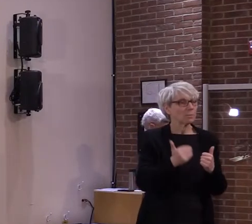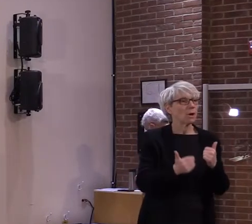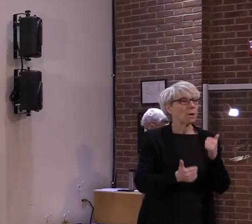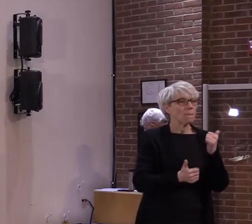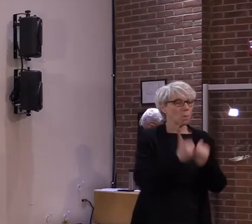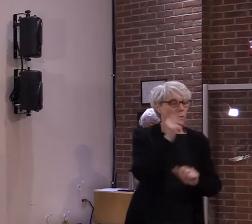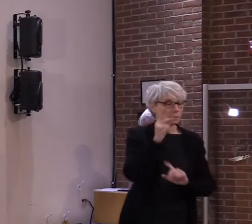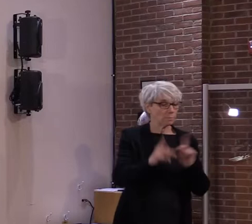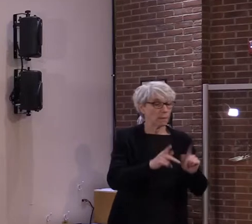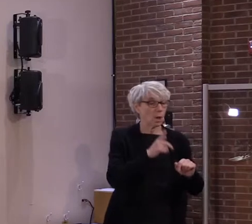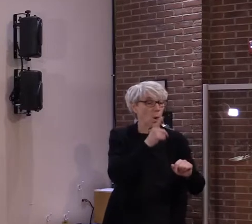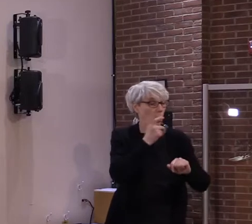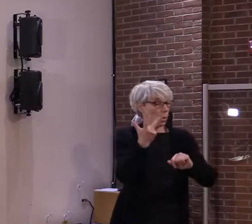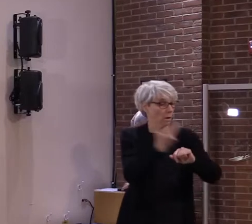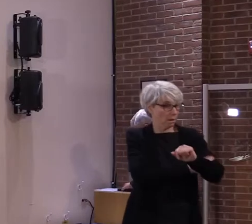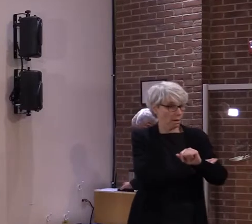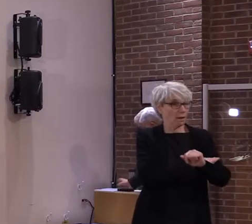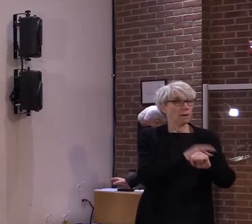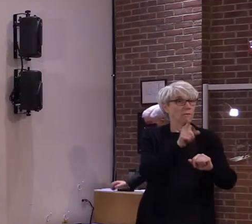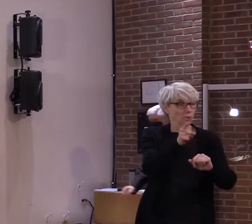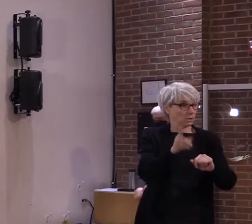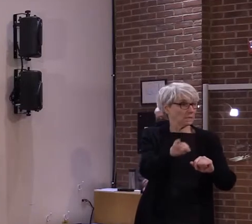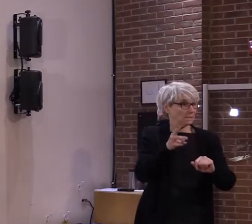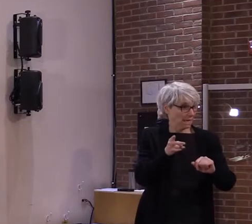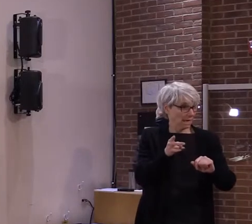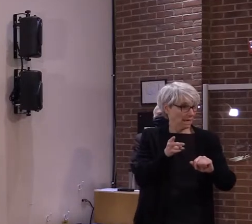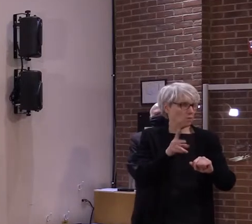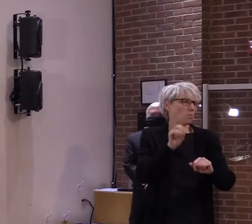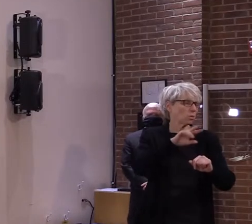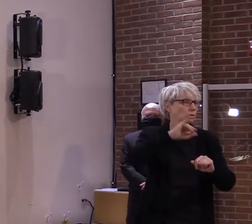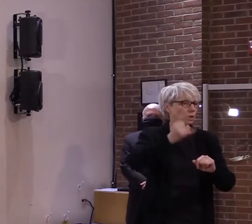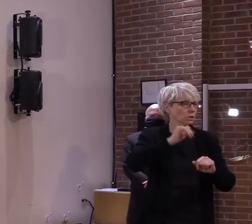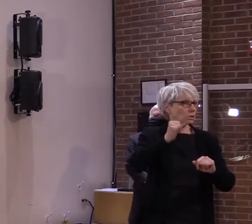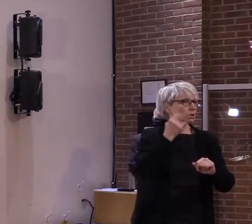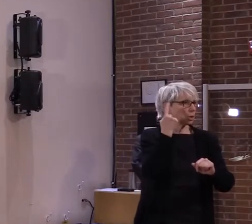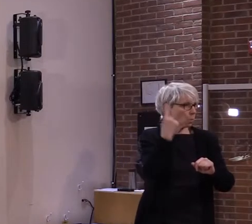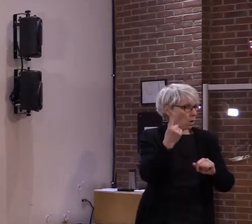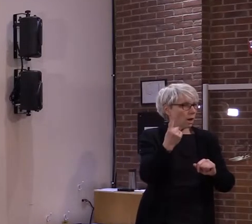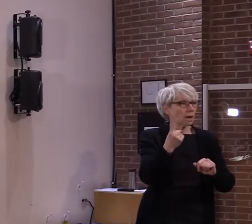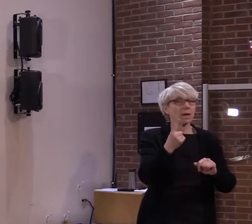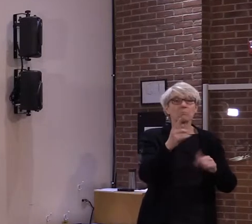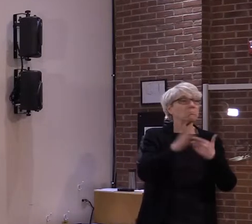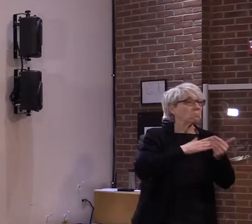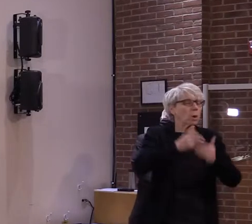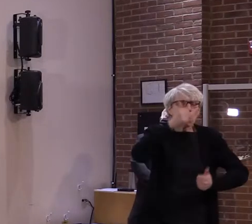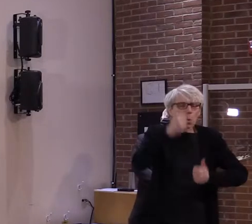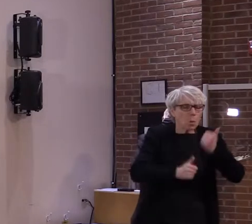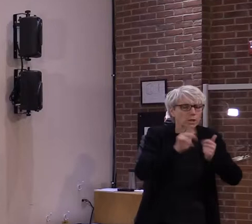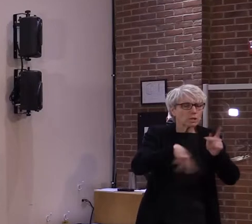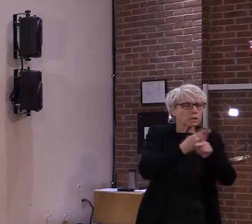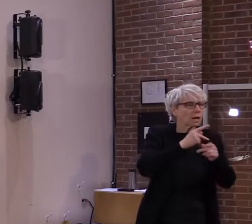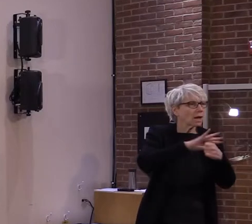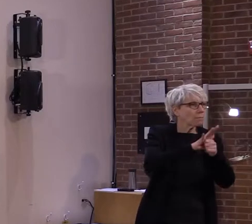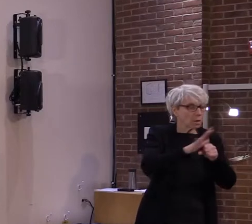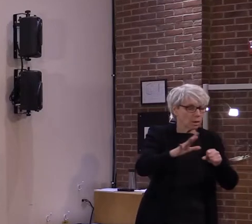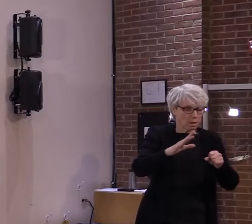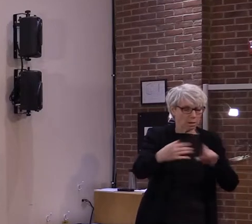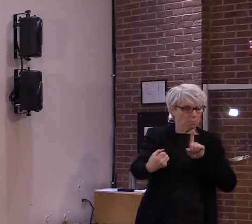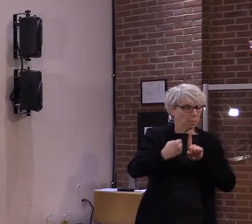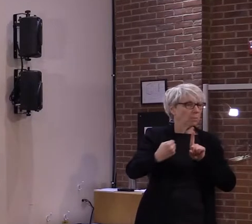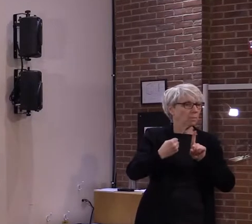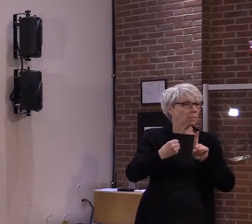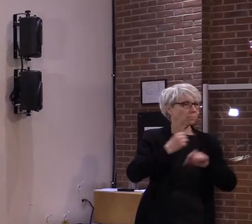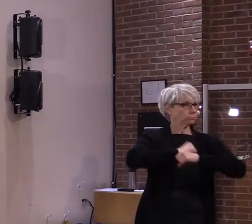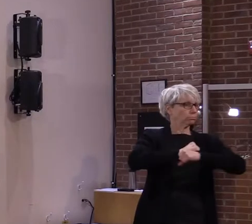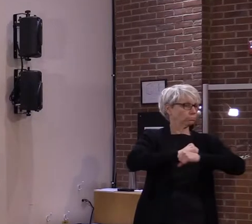people. Six, new data is emerging that is paving the way for their use in adolescents, and